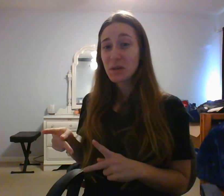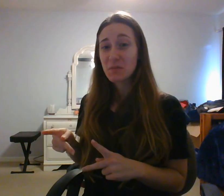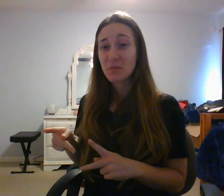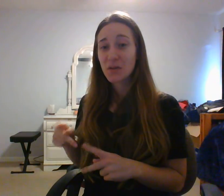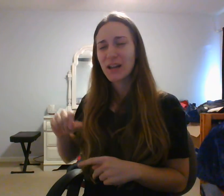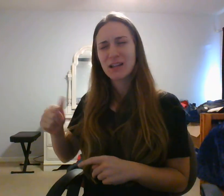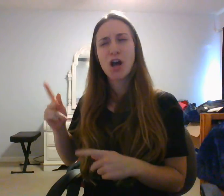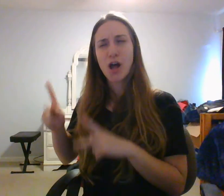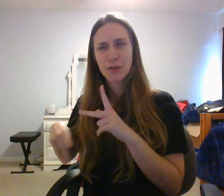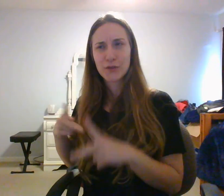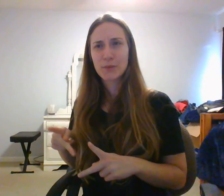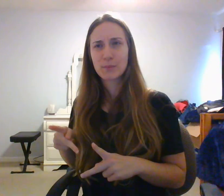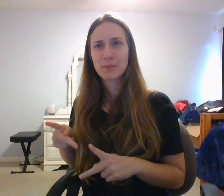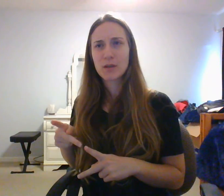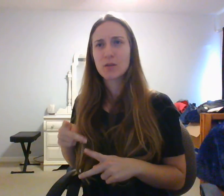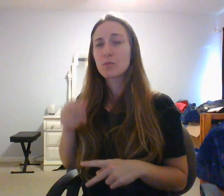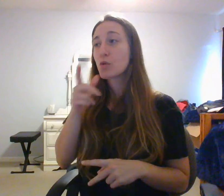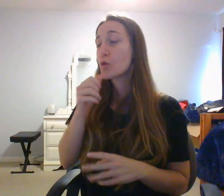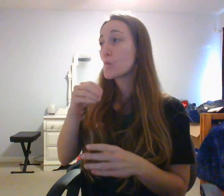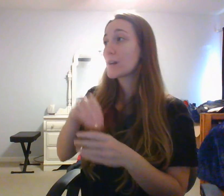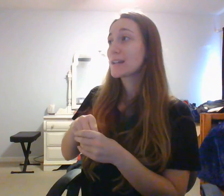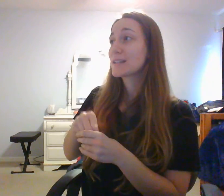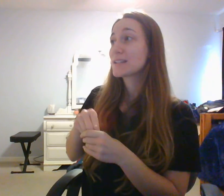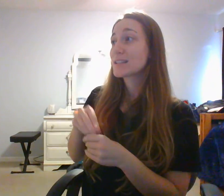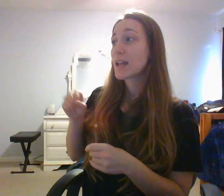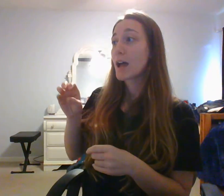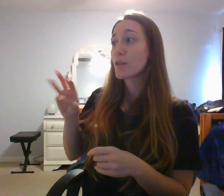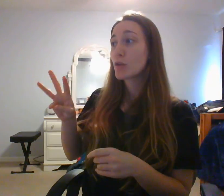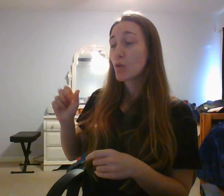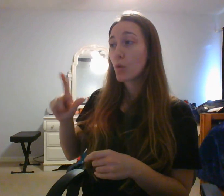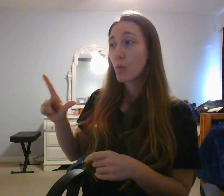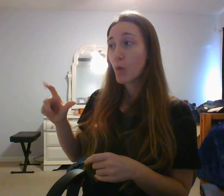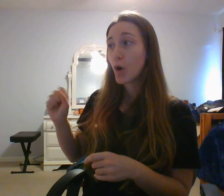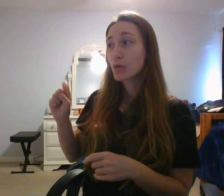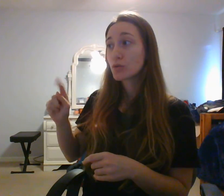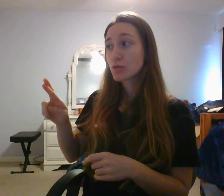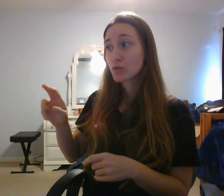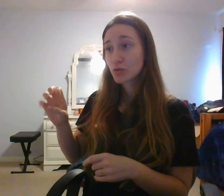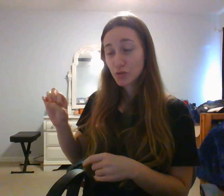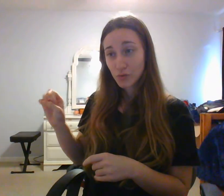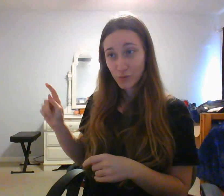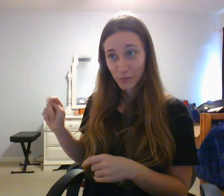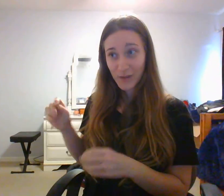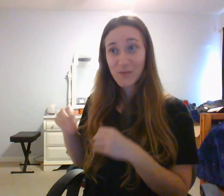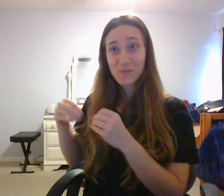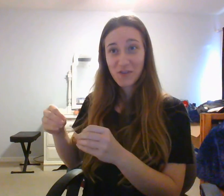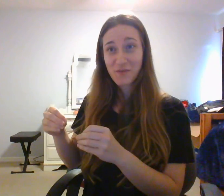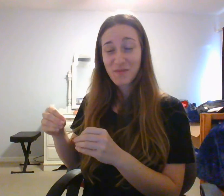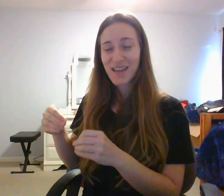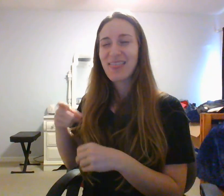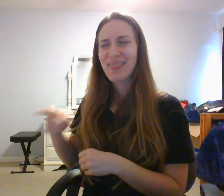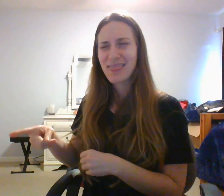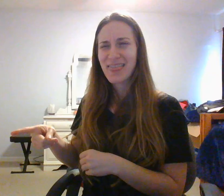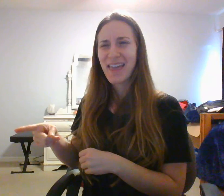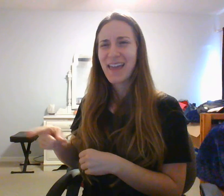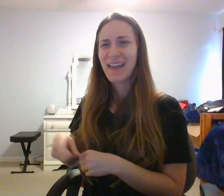people who were in the Occupy Wall Street movement, they were the stepchildren of Martin Luther King Jr. They were the stepchildren of the